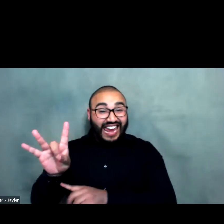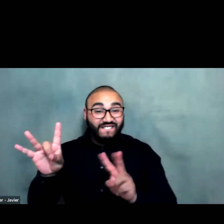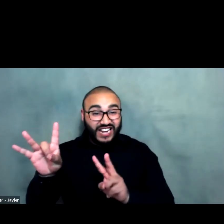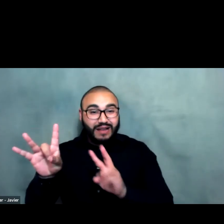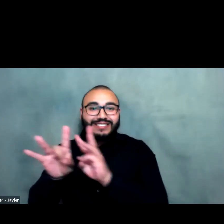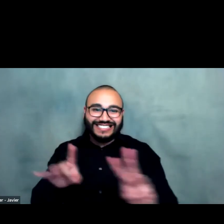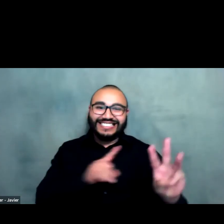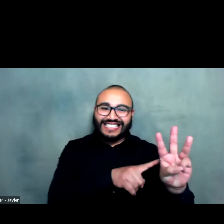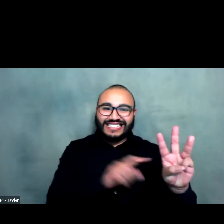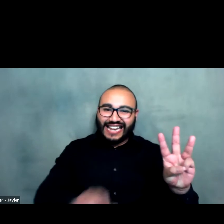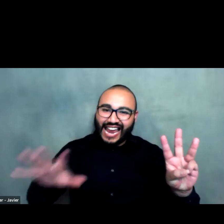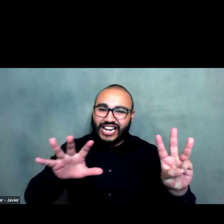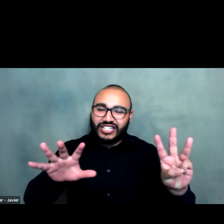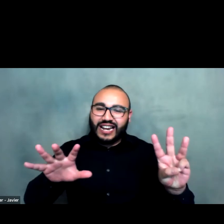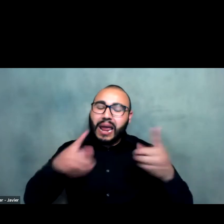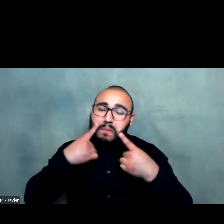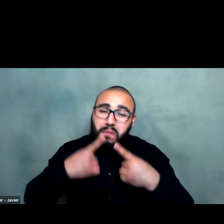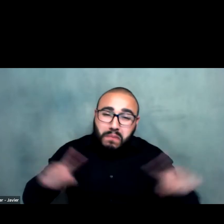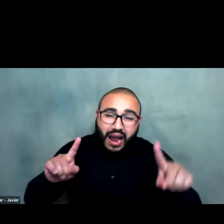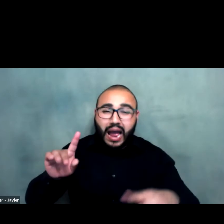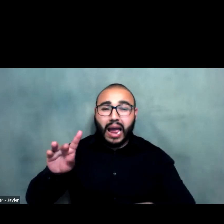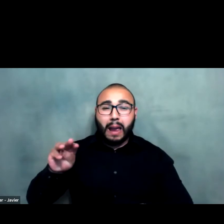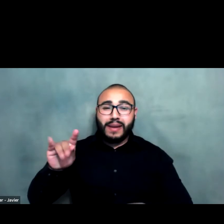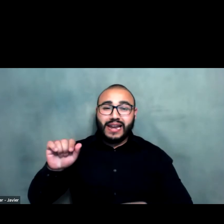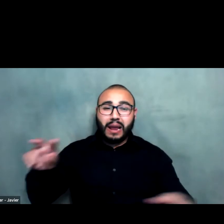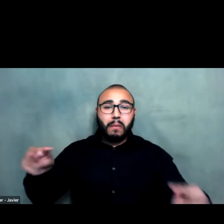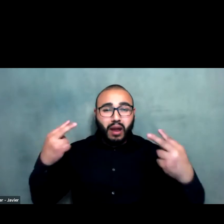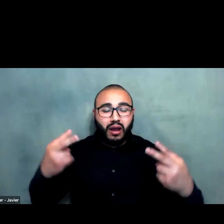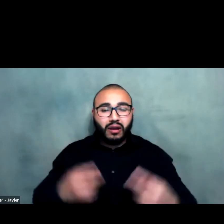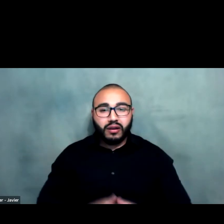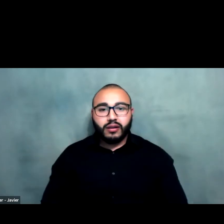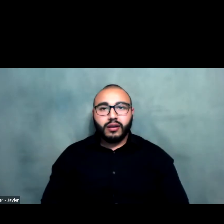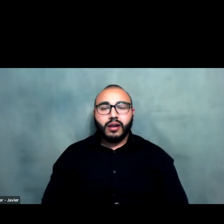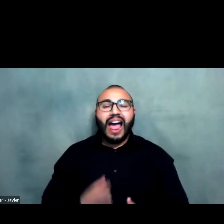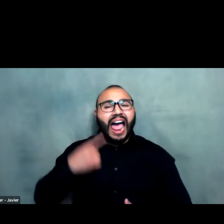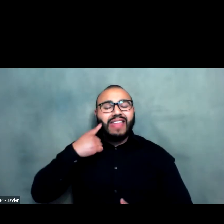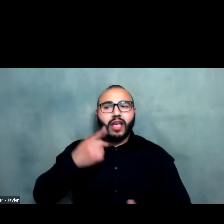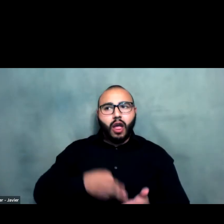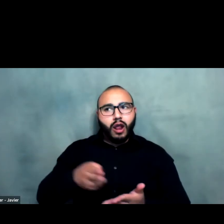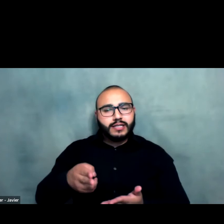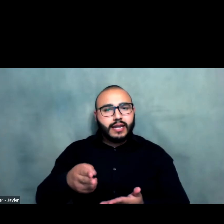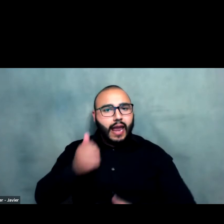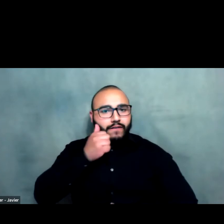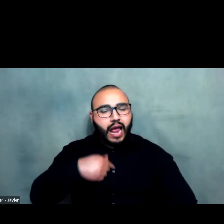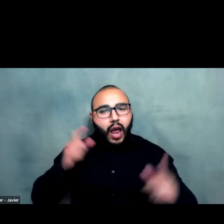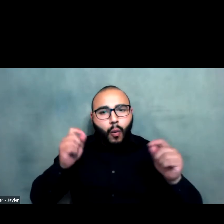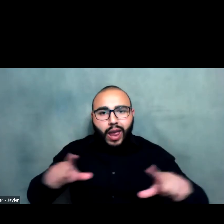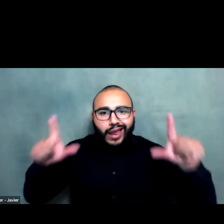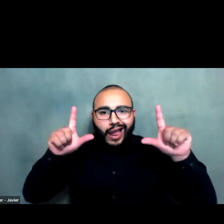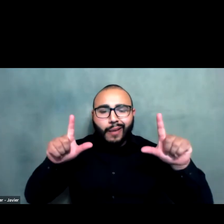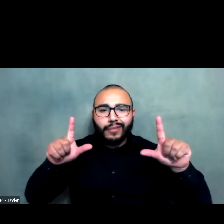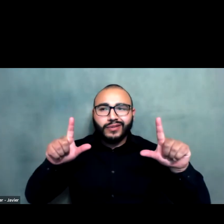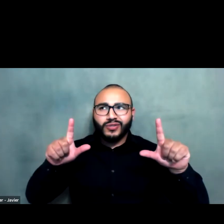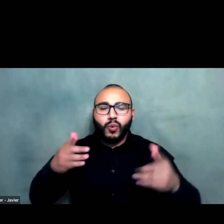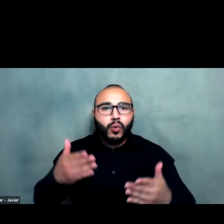to finally pay attention to us. I feel like honestly, every day I wake up to new